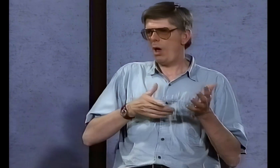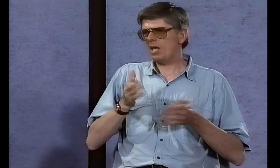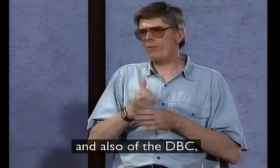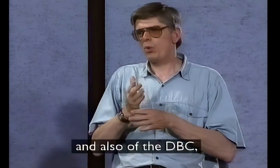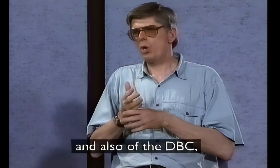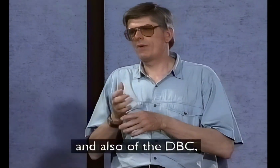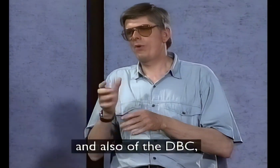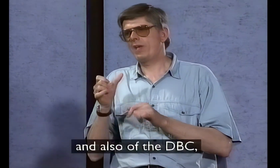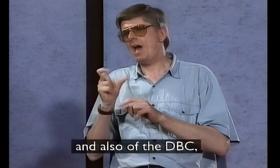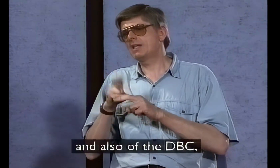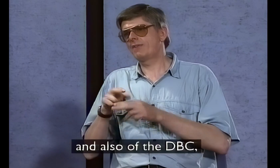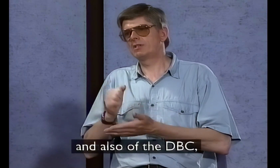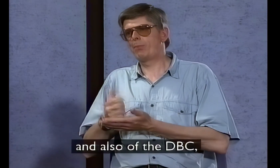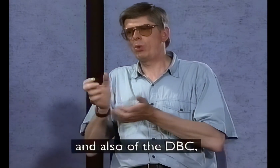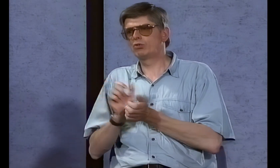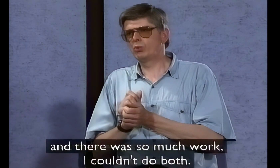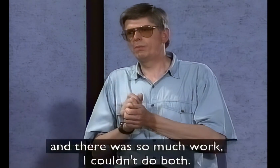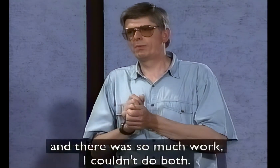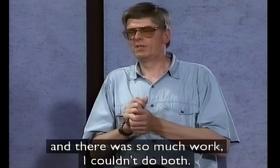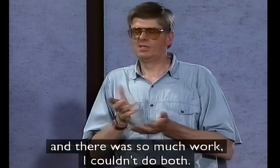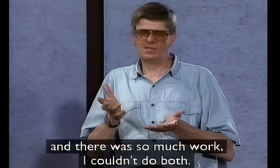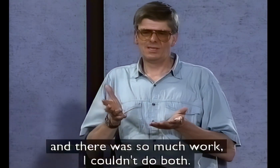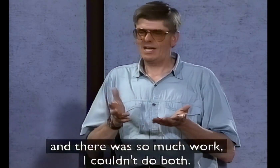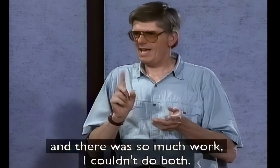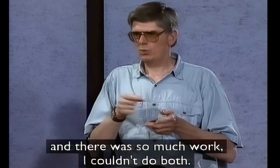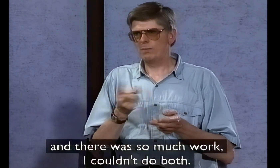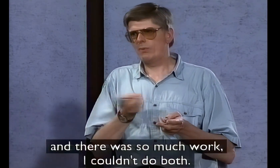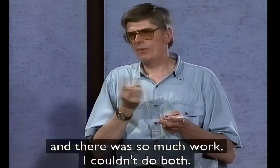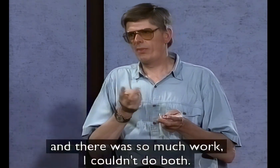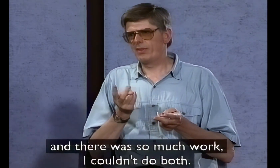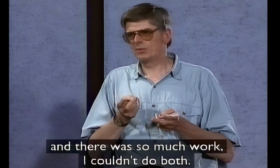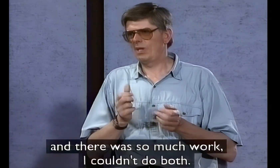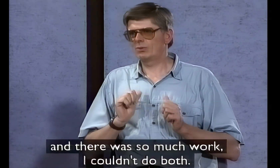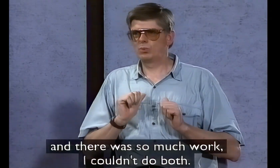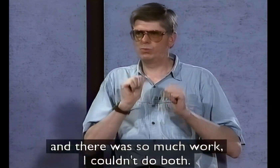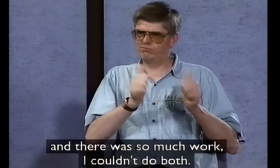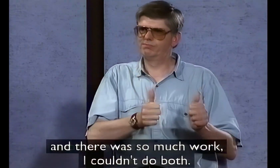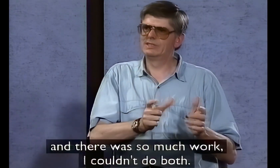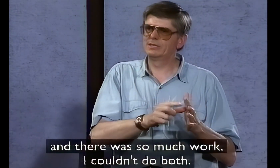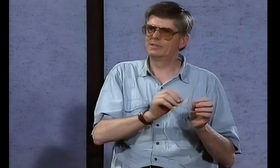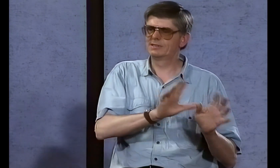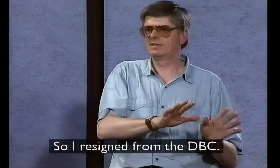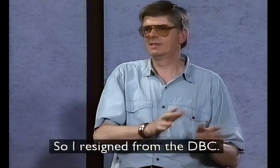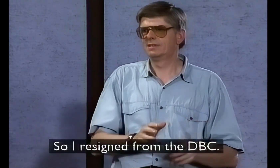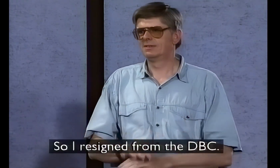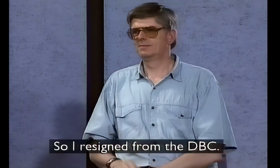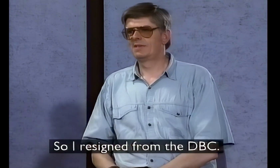also of the DBC, and there was a lot of work to be done with the support group, and I couldn't do both, so I had to resign from the